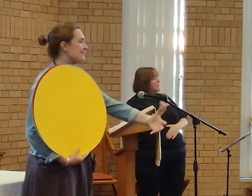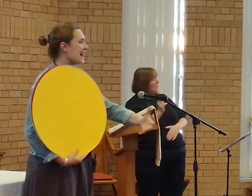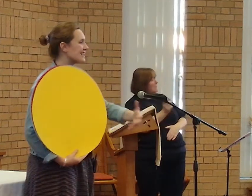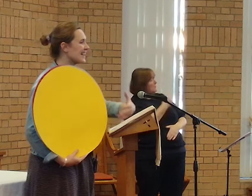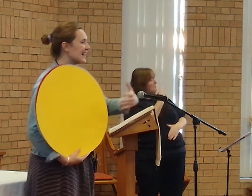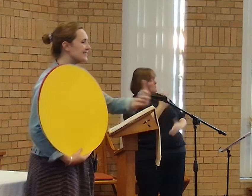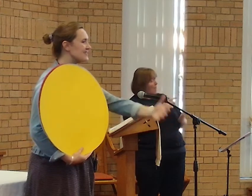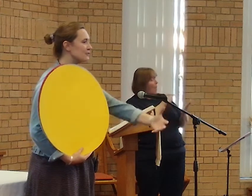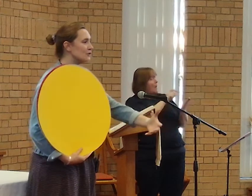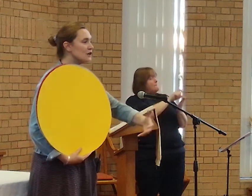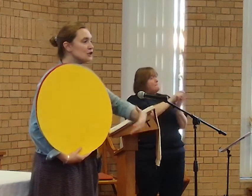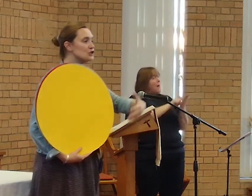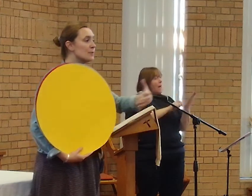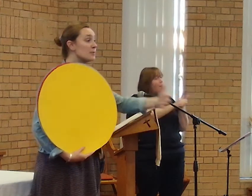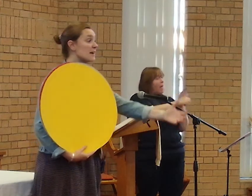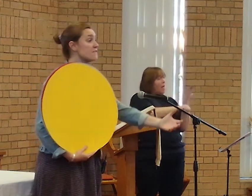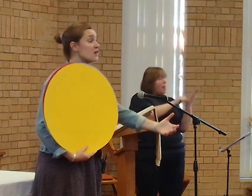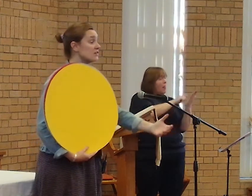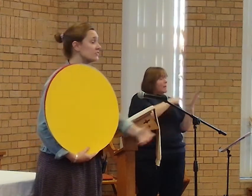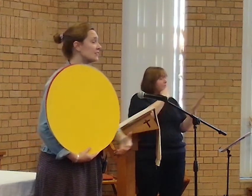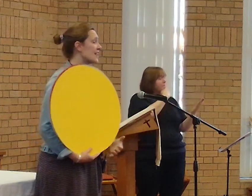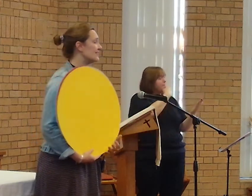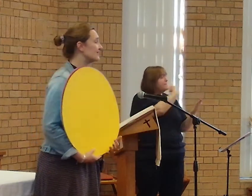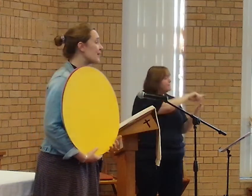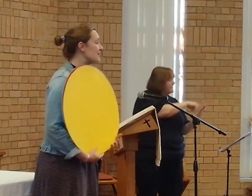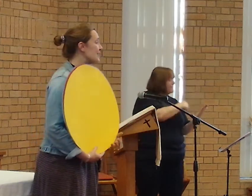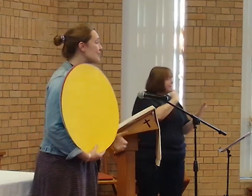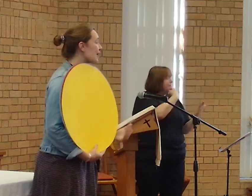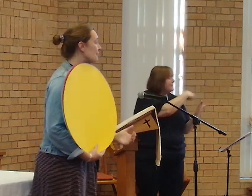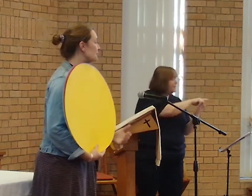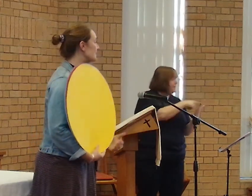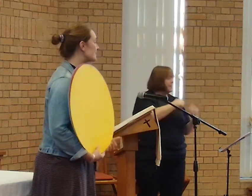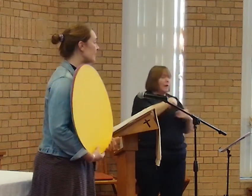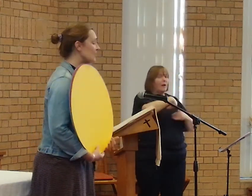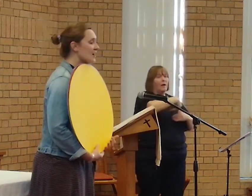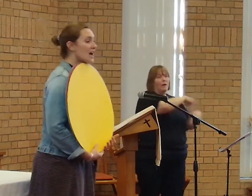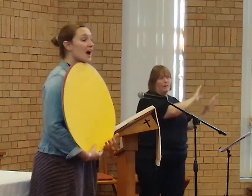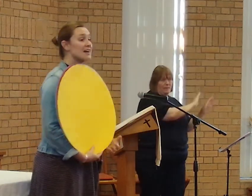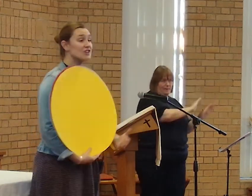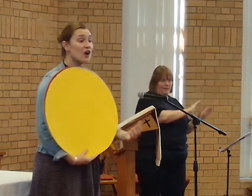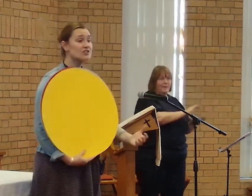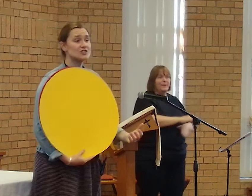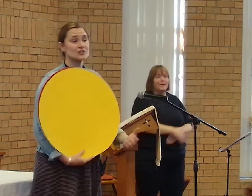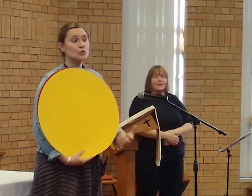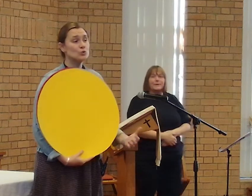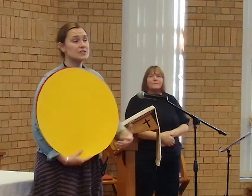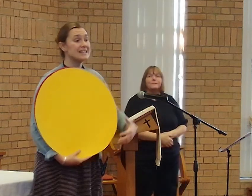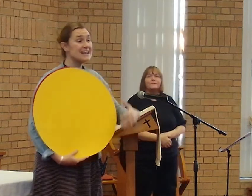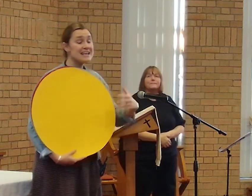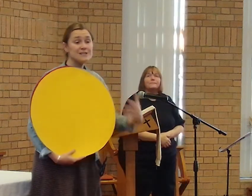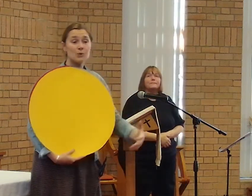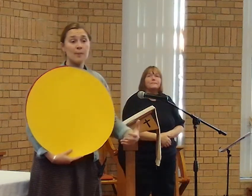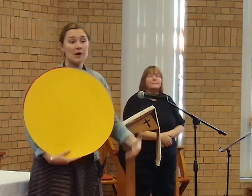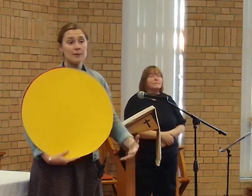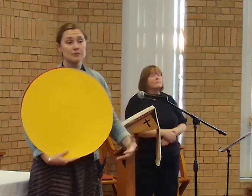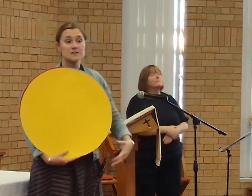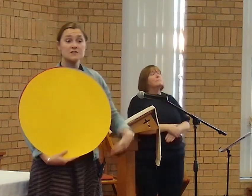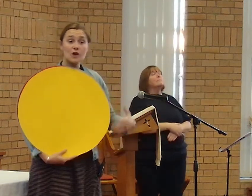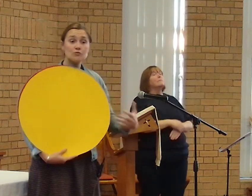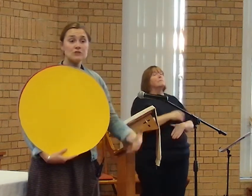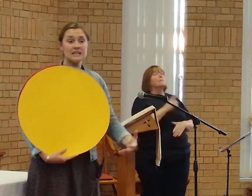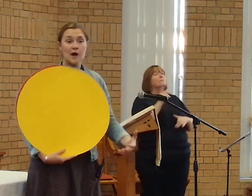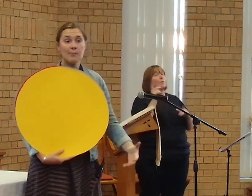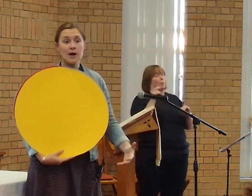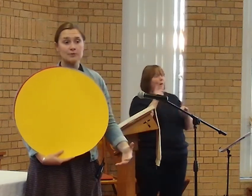scripture back at the devil. Do you remember my first sermon here a couple of weeks ago? I encouraged us all to get into our Bibles,